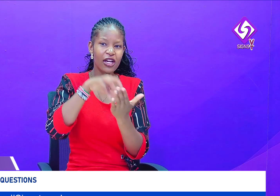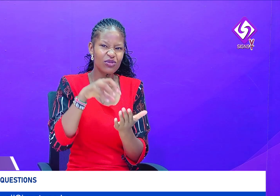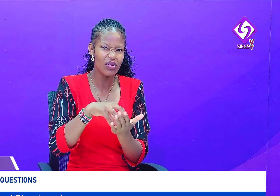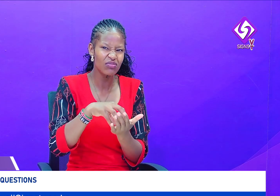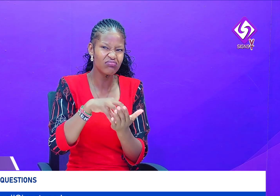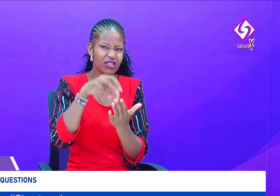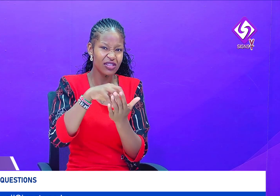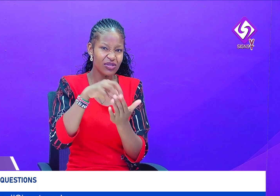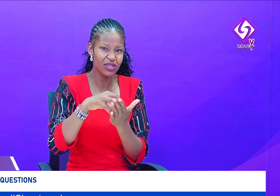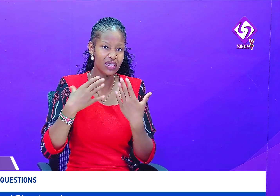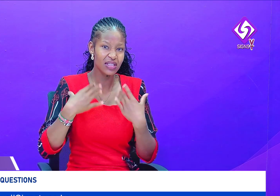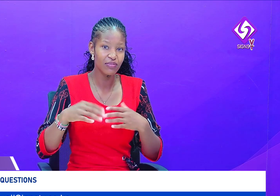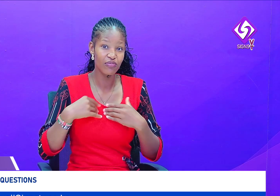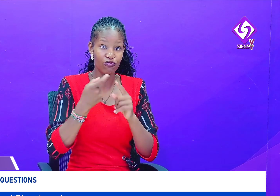Nyandarua billions of shillings.